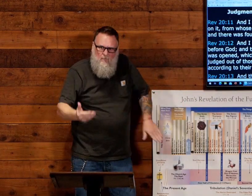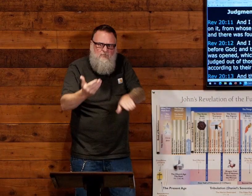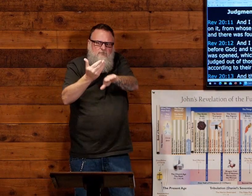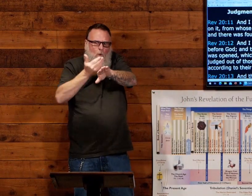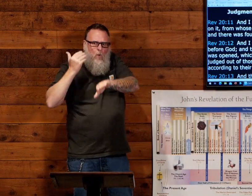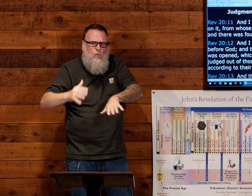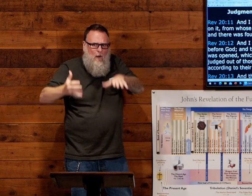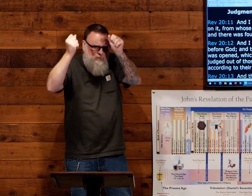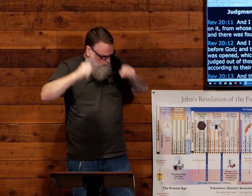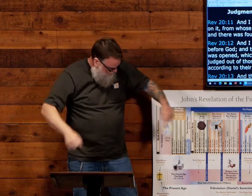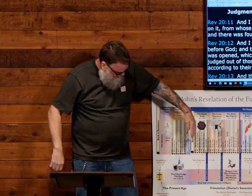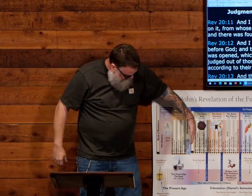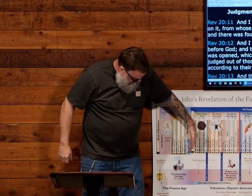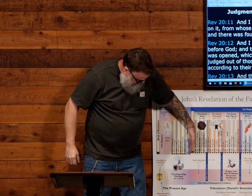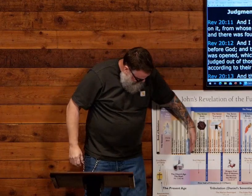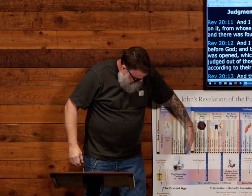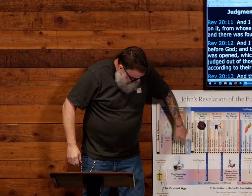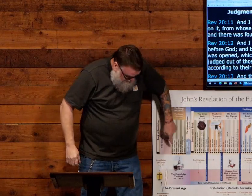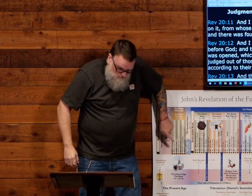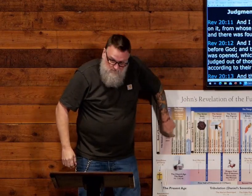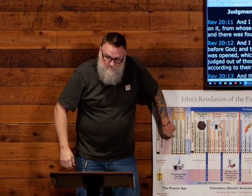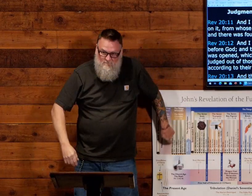here, before the rapture,